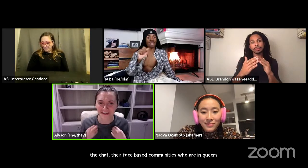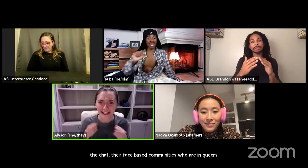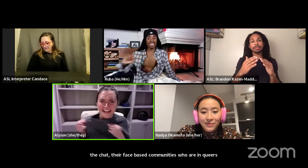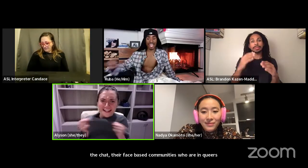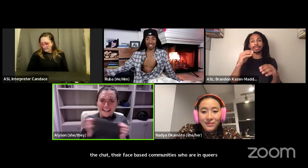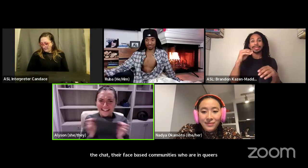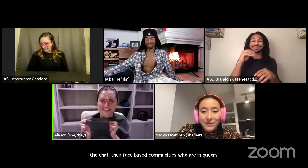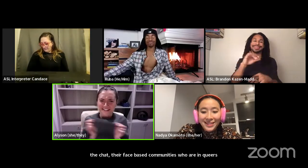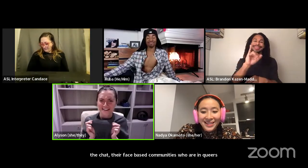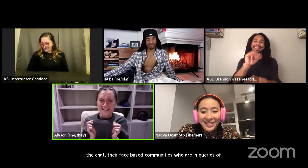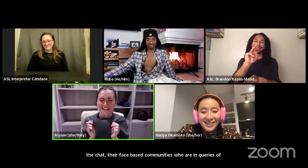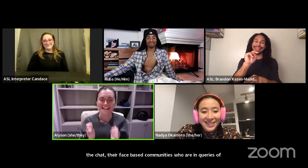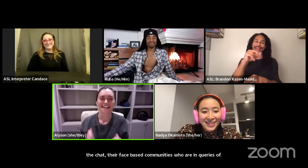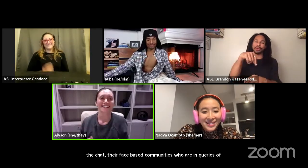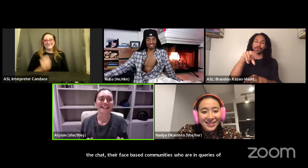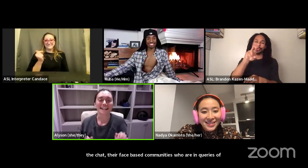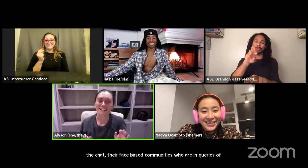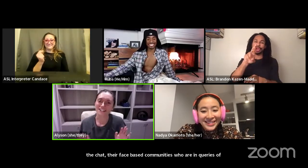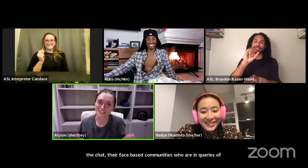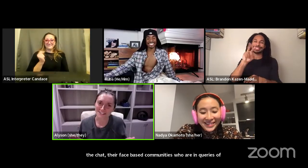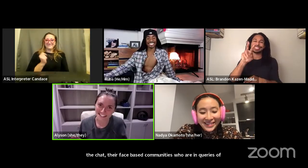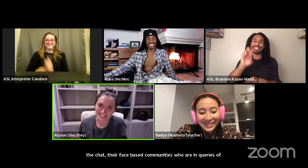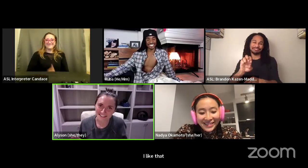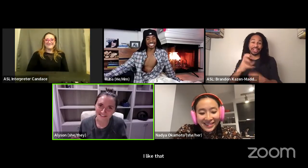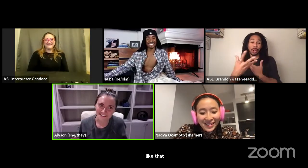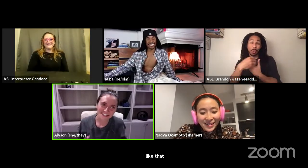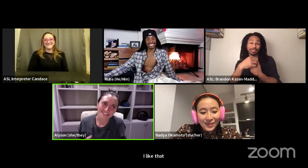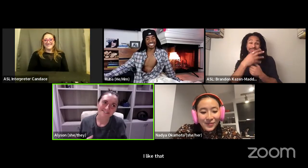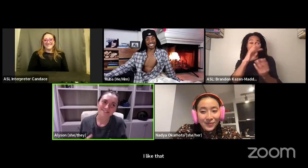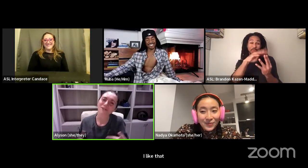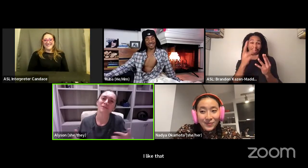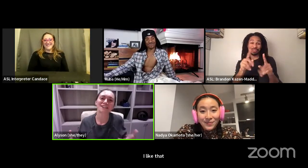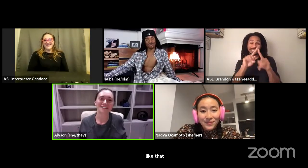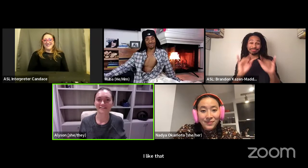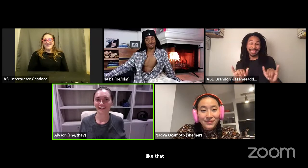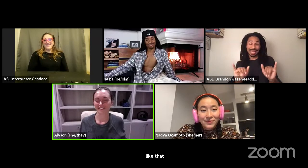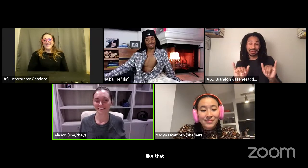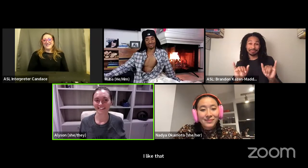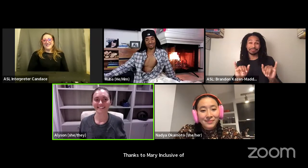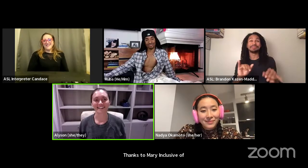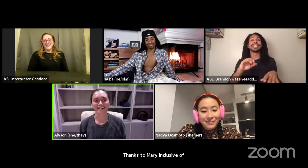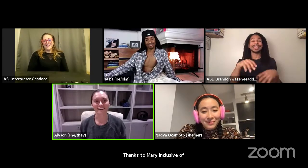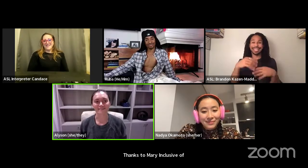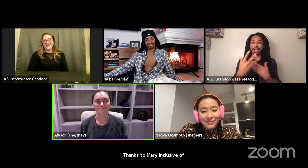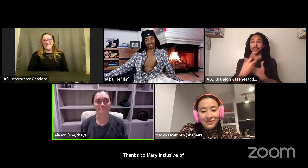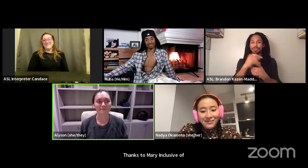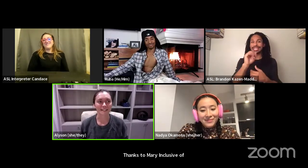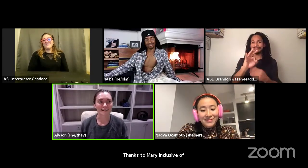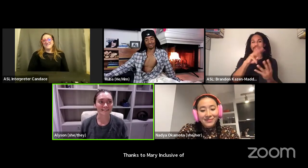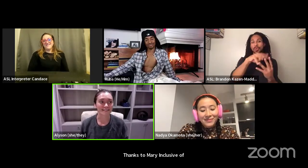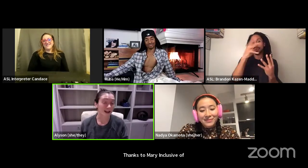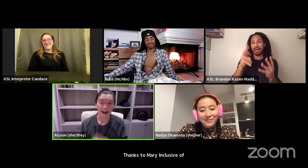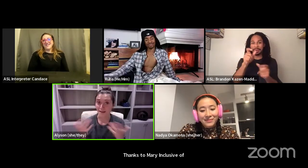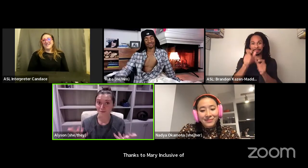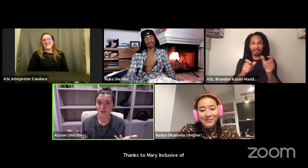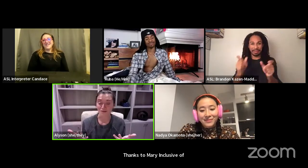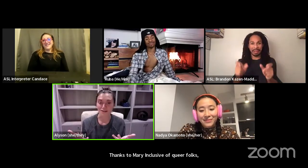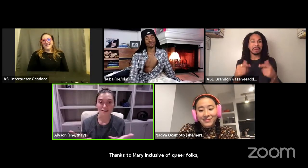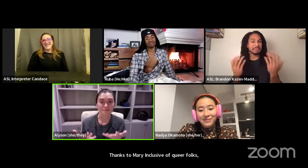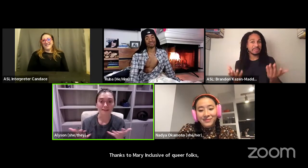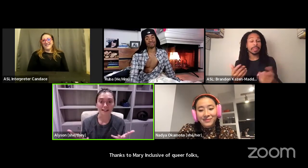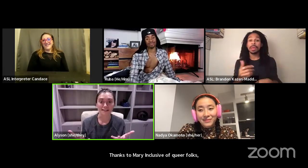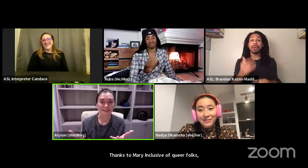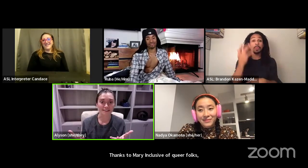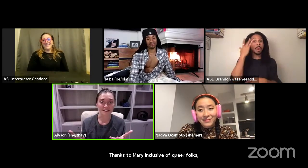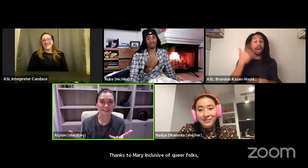inclusive. Okay. I like that. Dictionary. Inclusive of queer folks. Because I'm